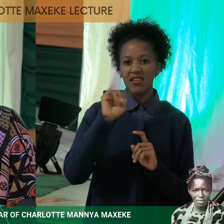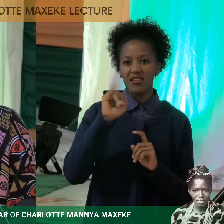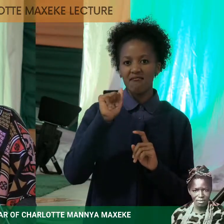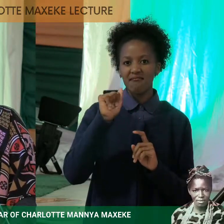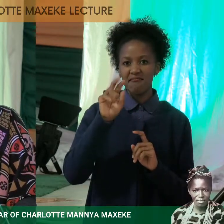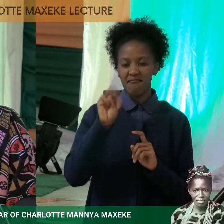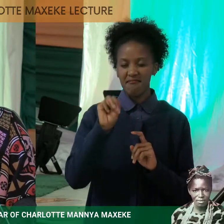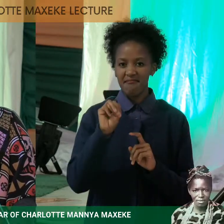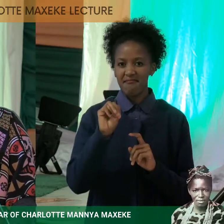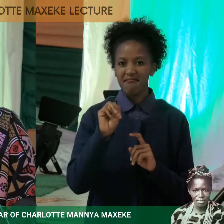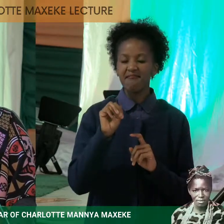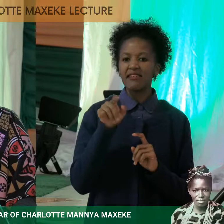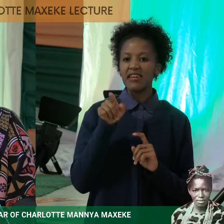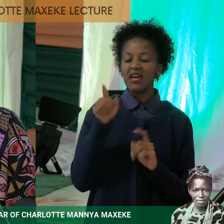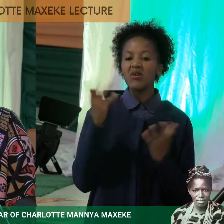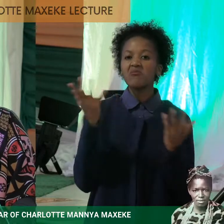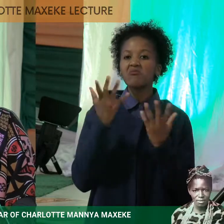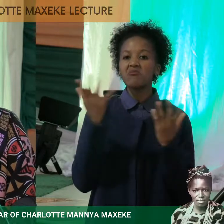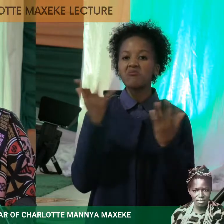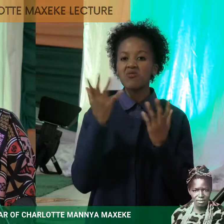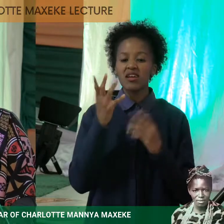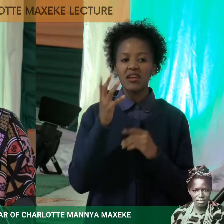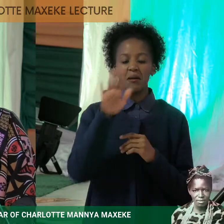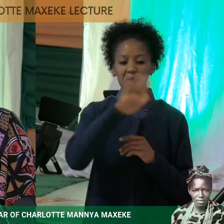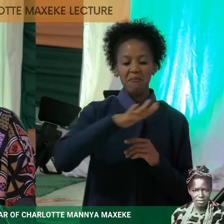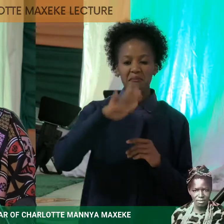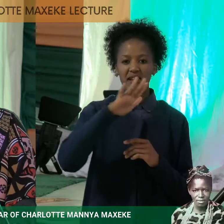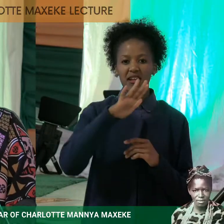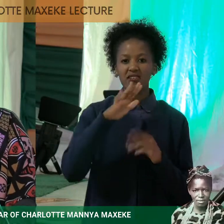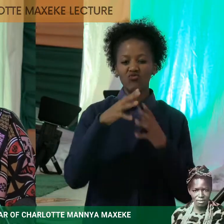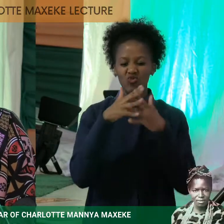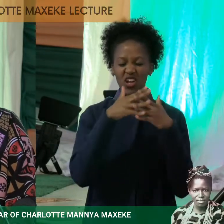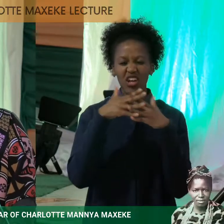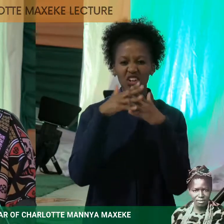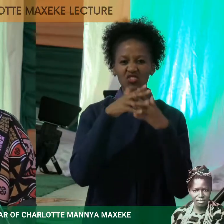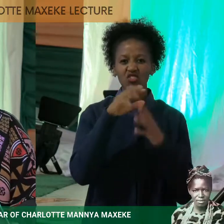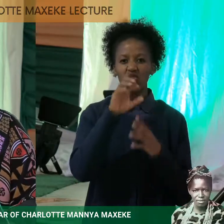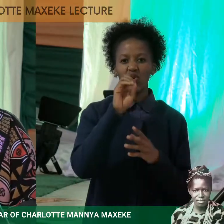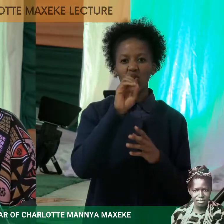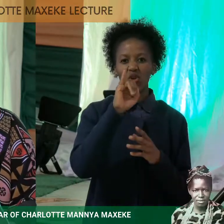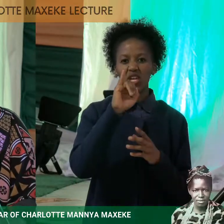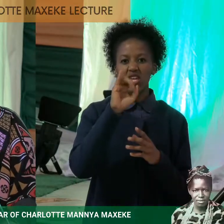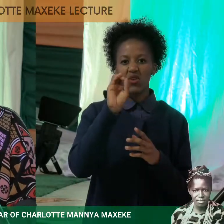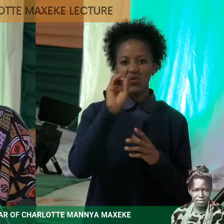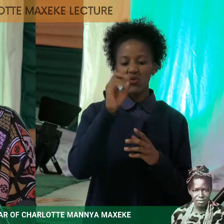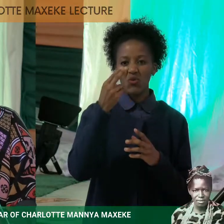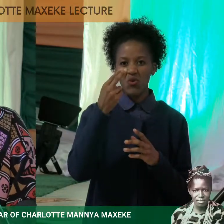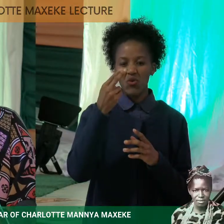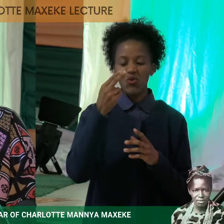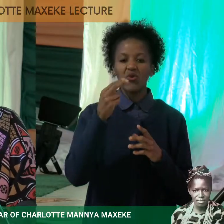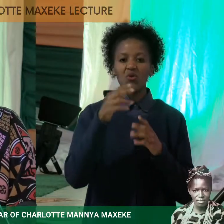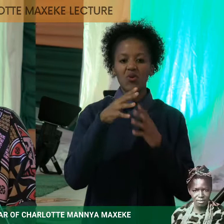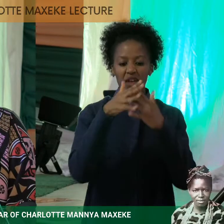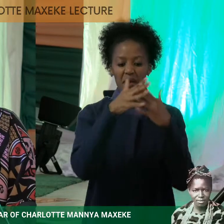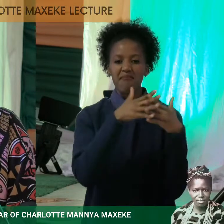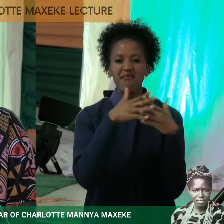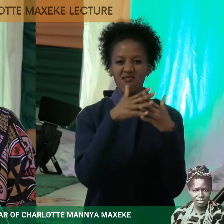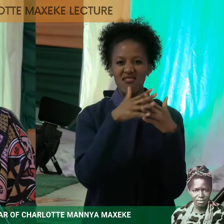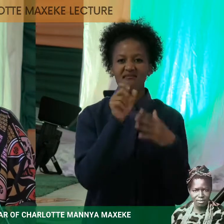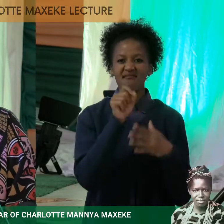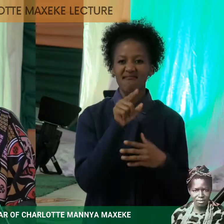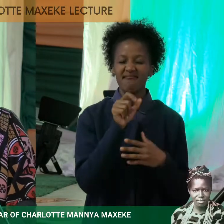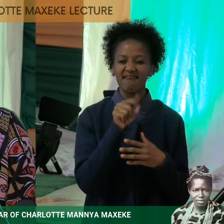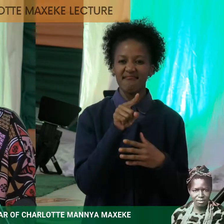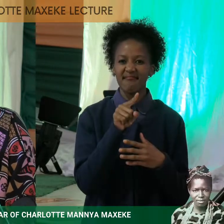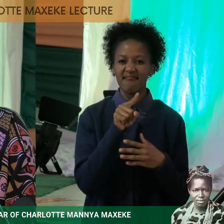institution in the states of Ohio, in the United States, Wilberforce University,